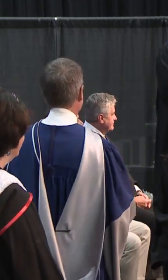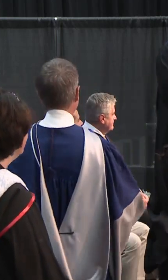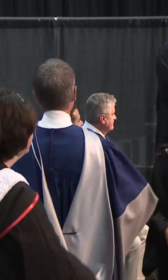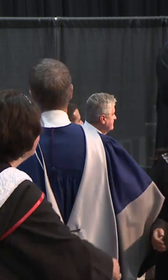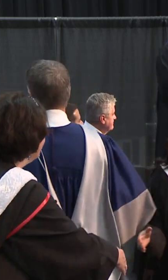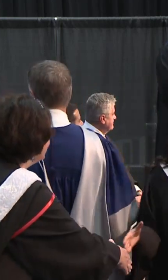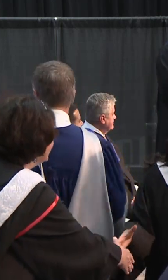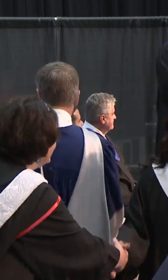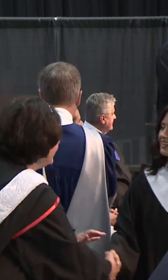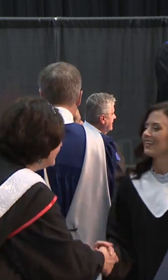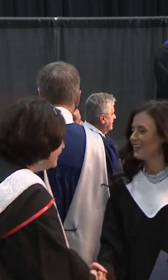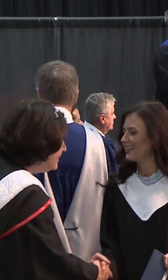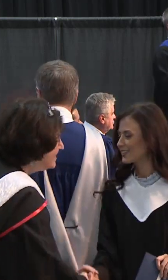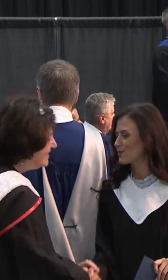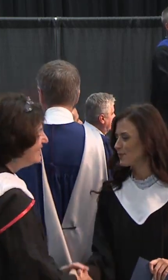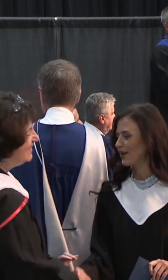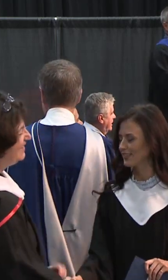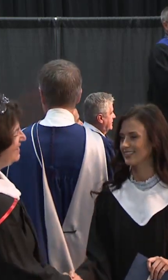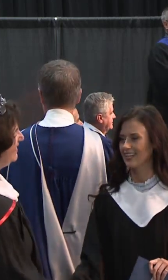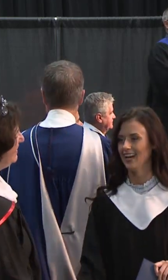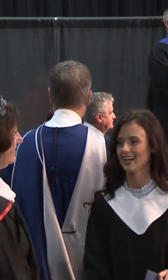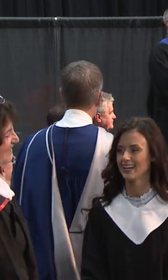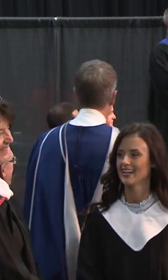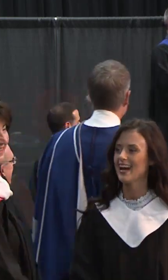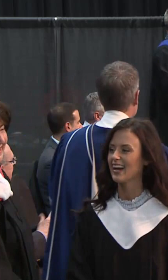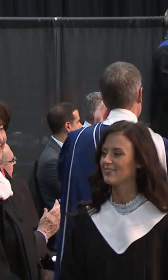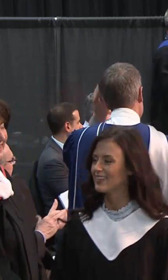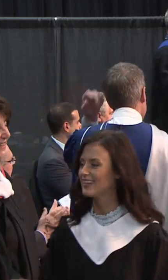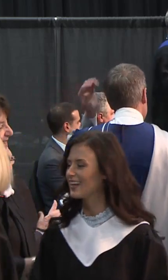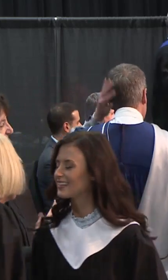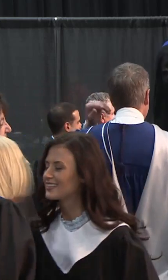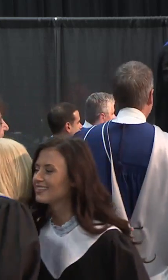With honors, Olivia Fells.